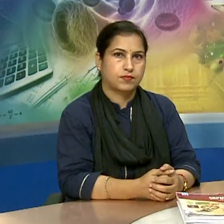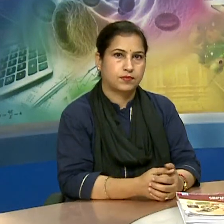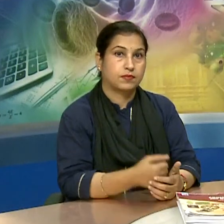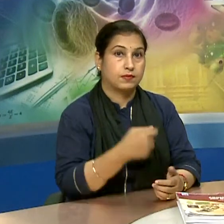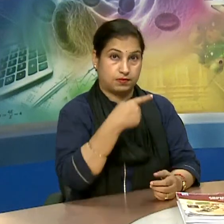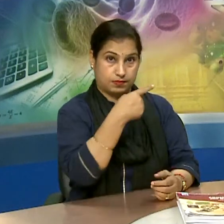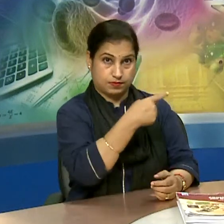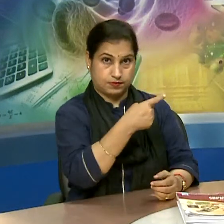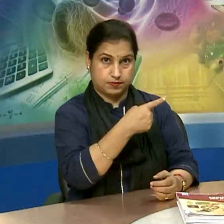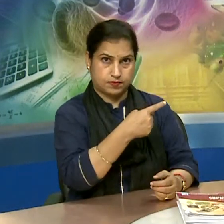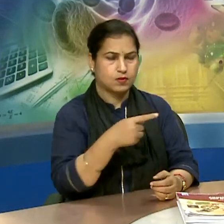Can you